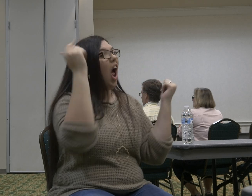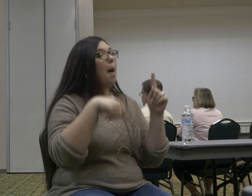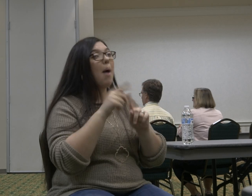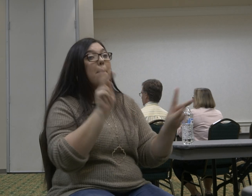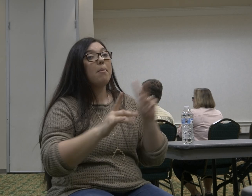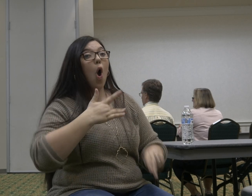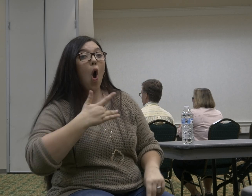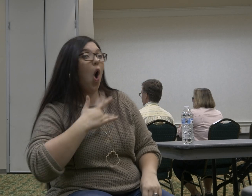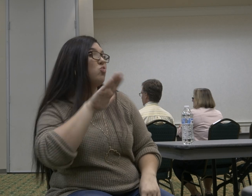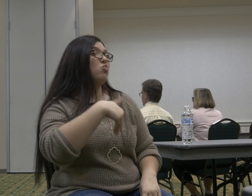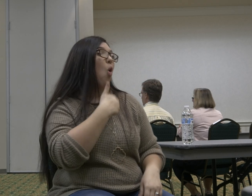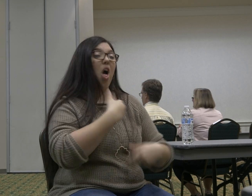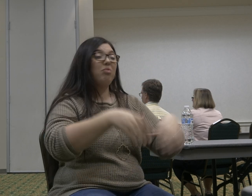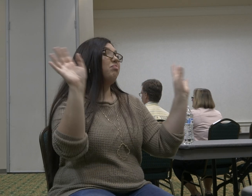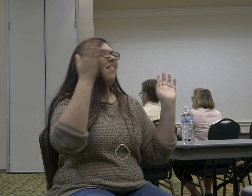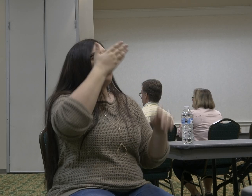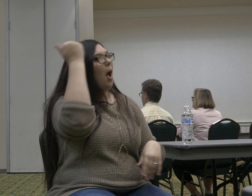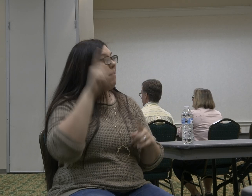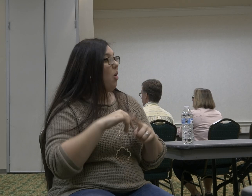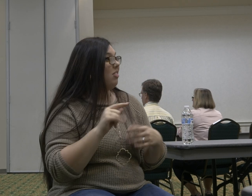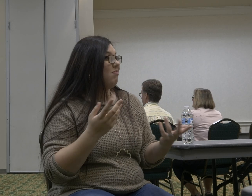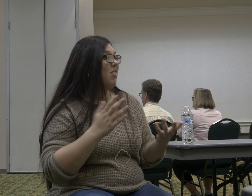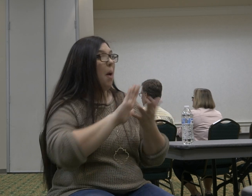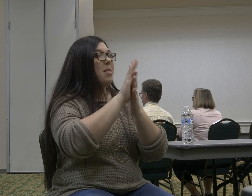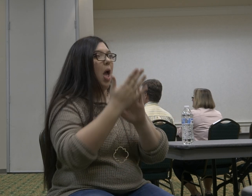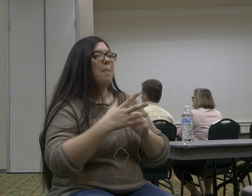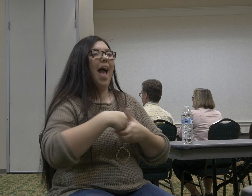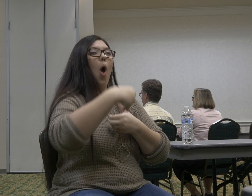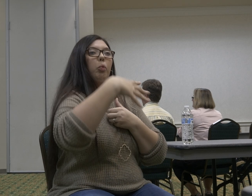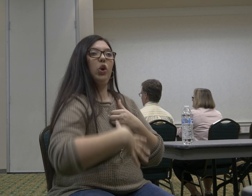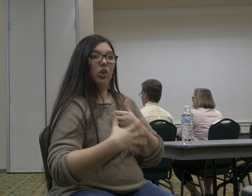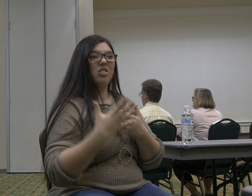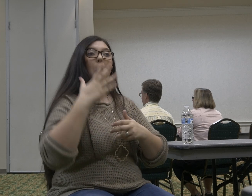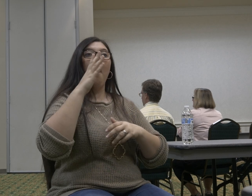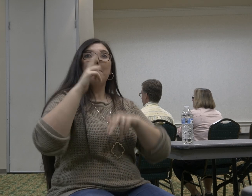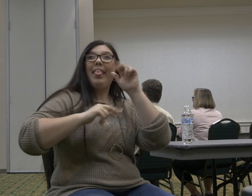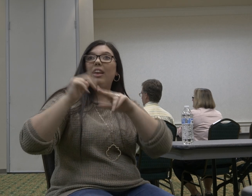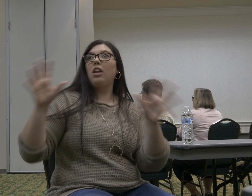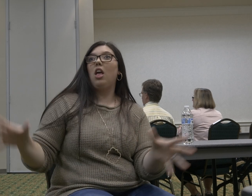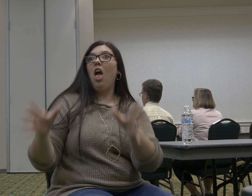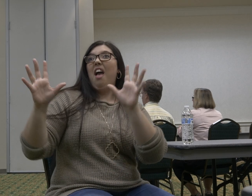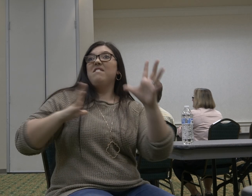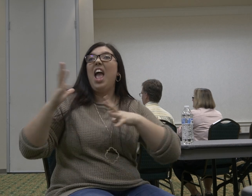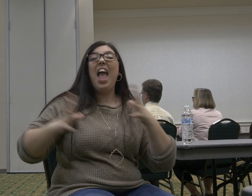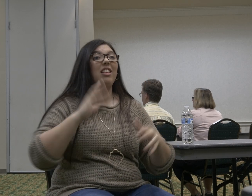people. So everywhere you look, she has built big fancy buildings, cathedrals,